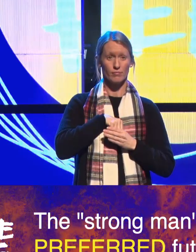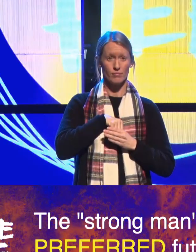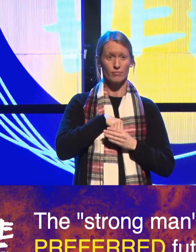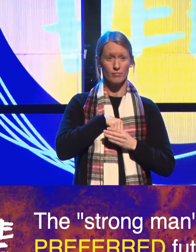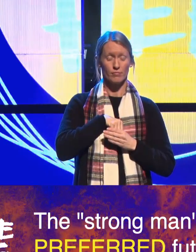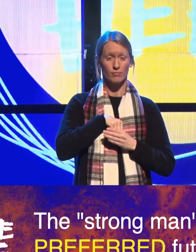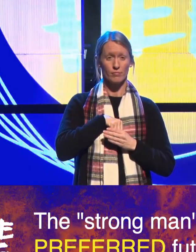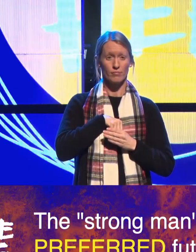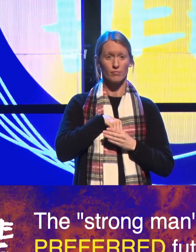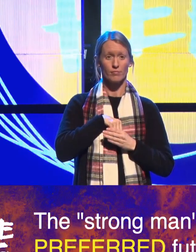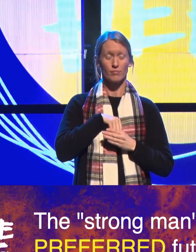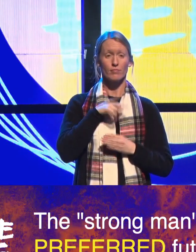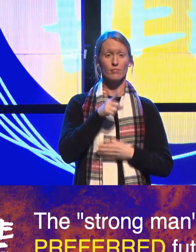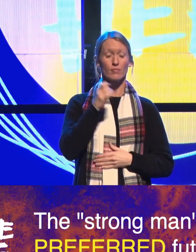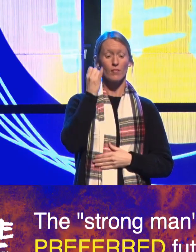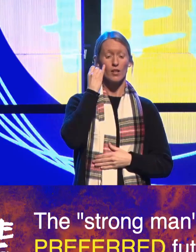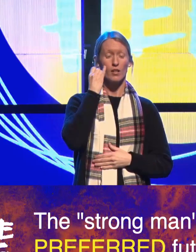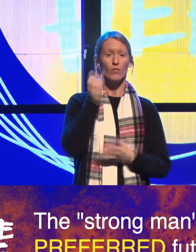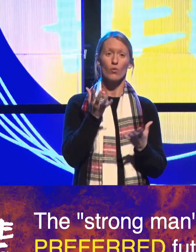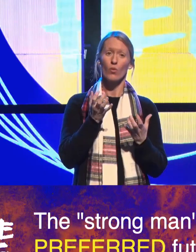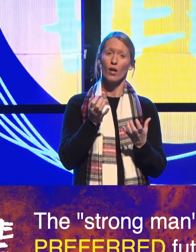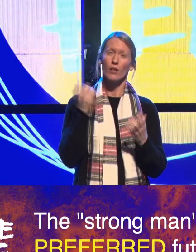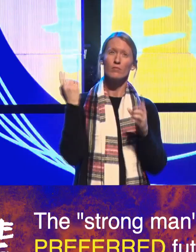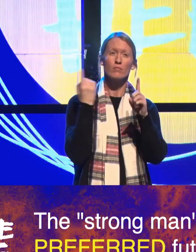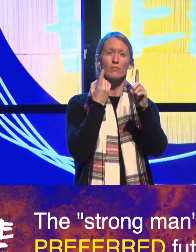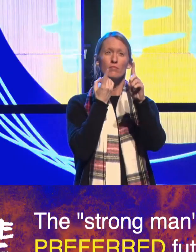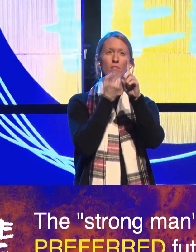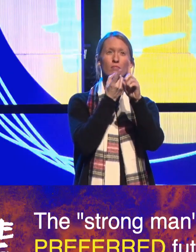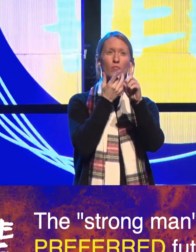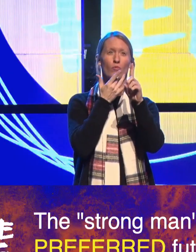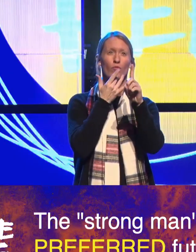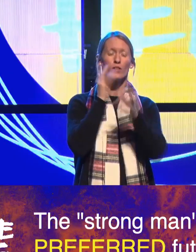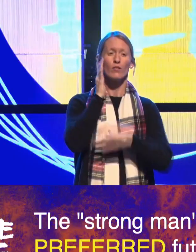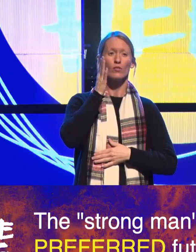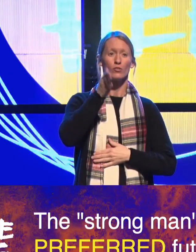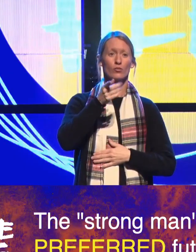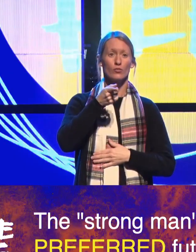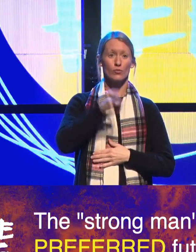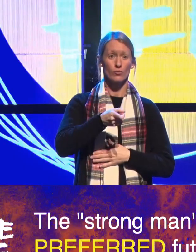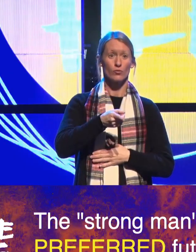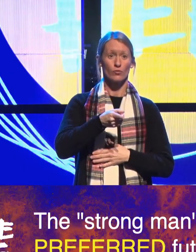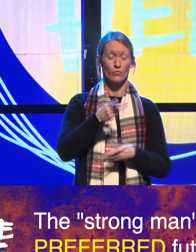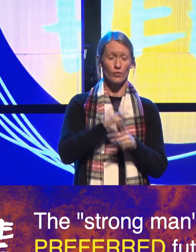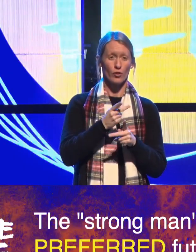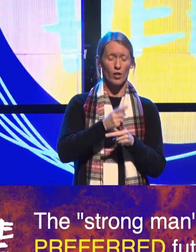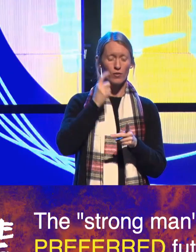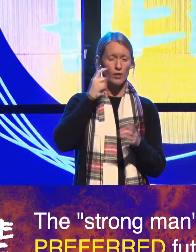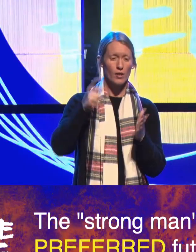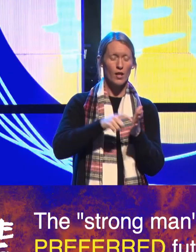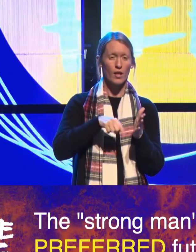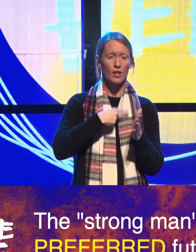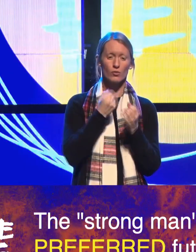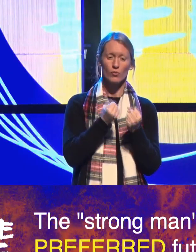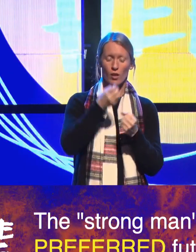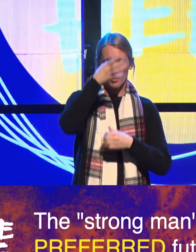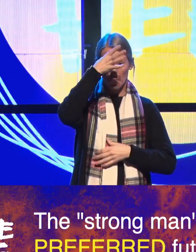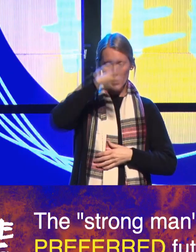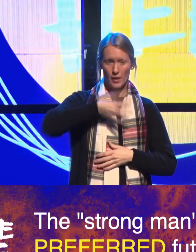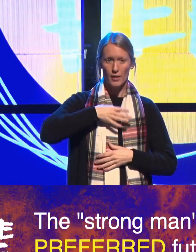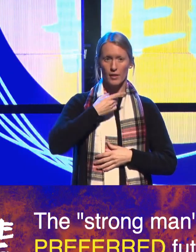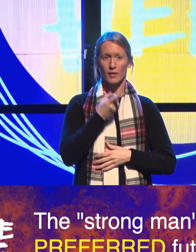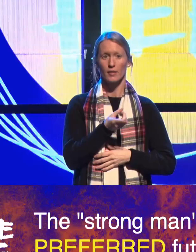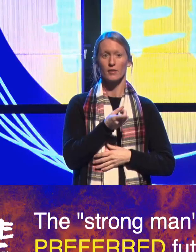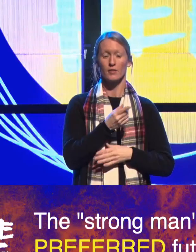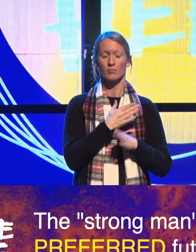And if we're going to get to our preferred future, we have to identify that strong man that's holding back, tie that strong man up, and plunder